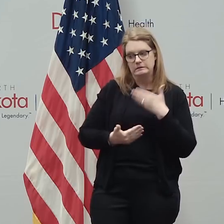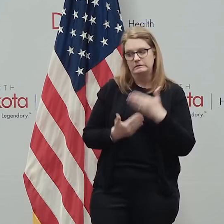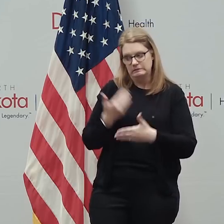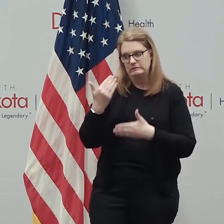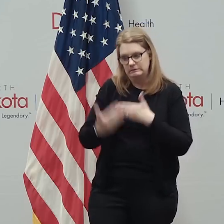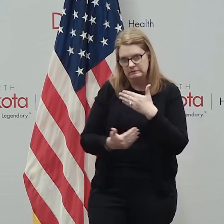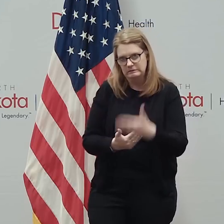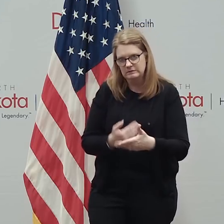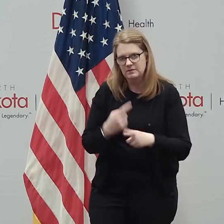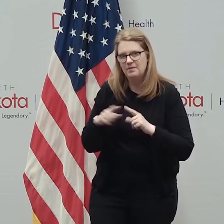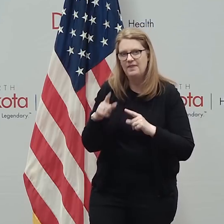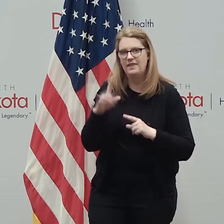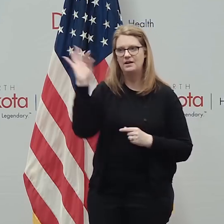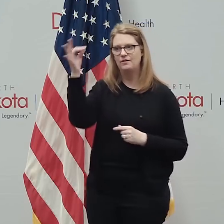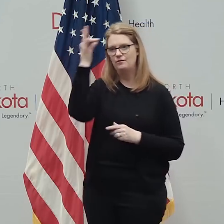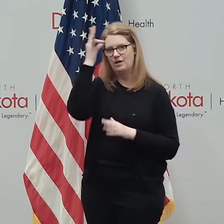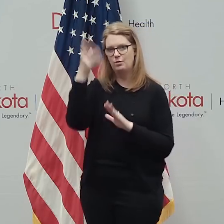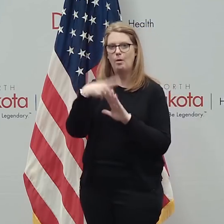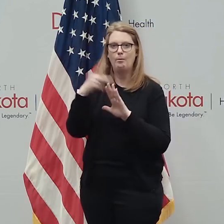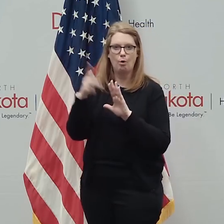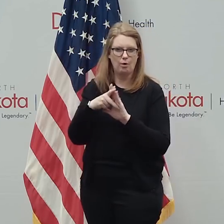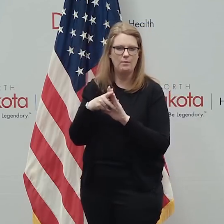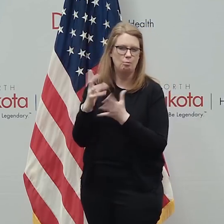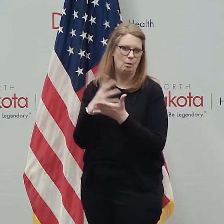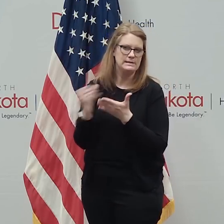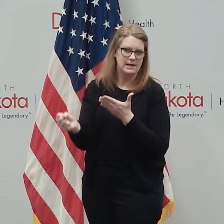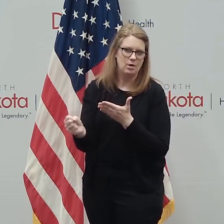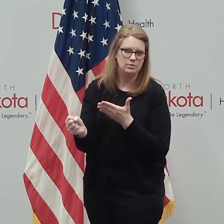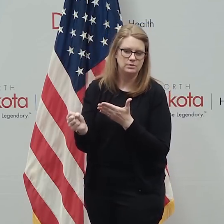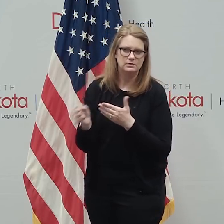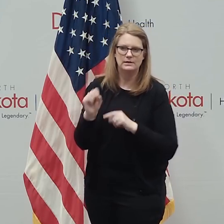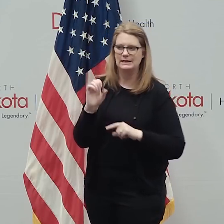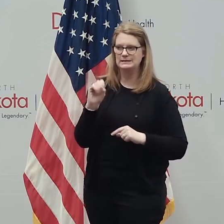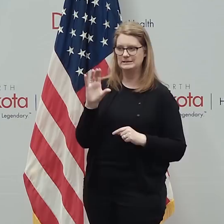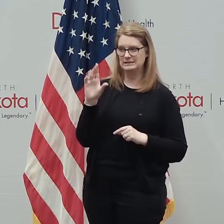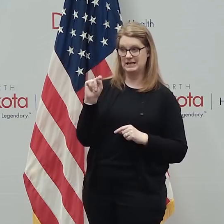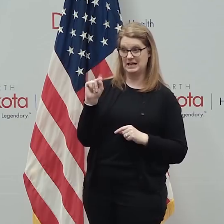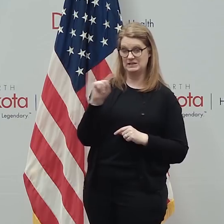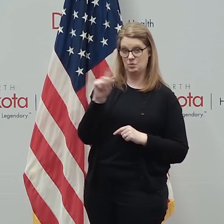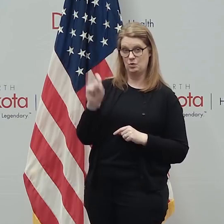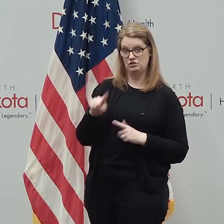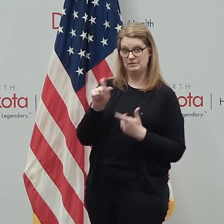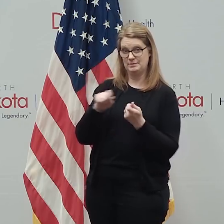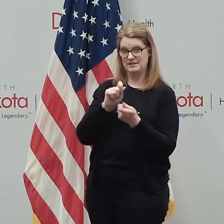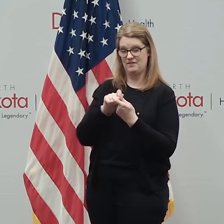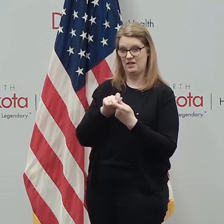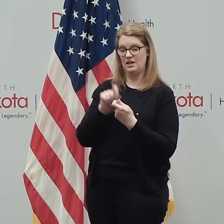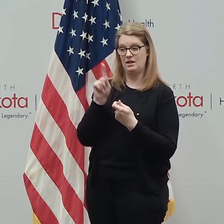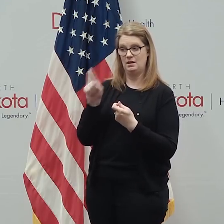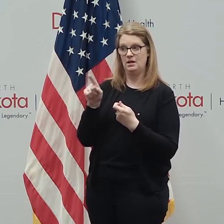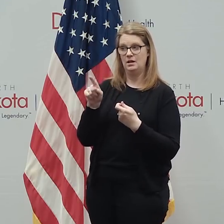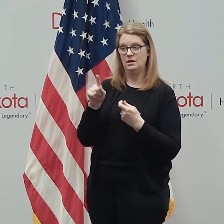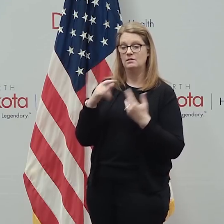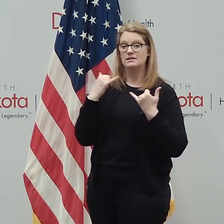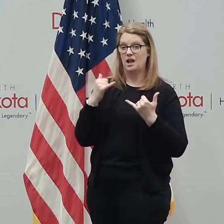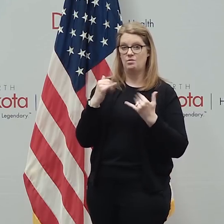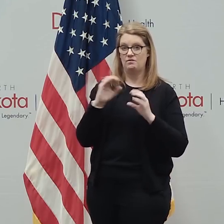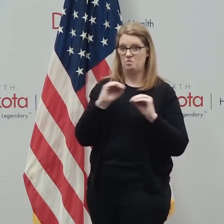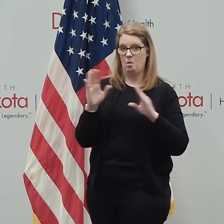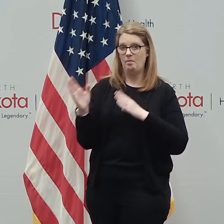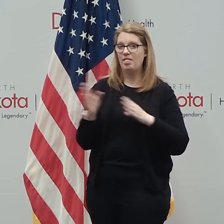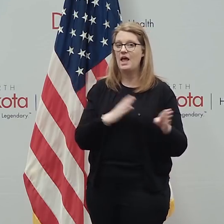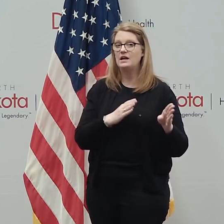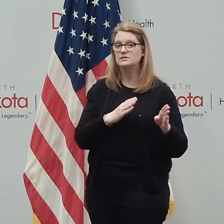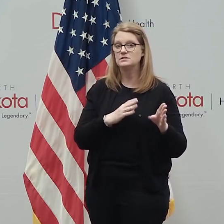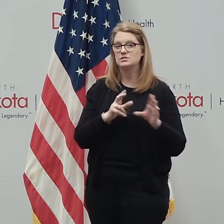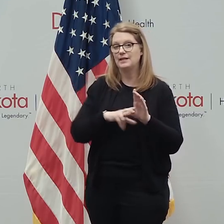news is that federal program does run out. And to Scott's question specifically, we at this time don't have any plans of opting